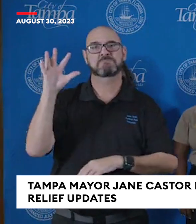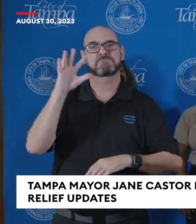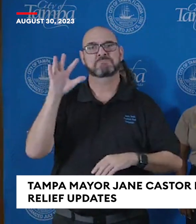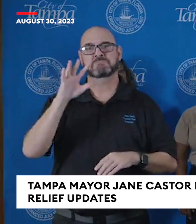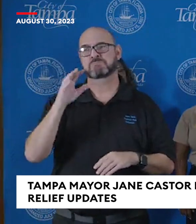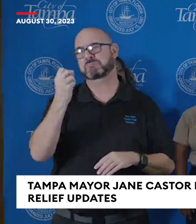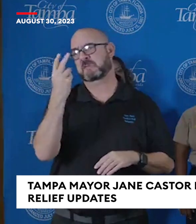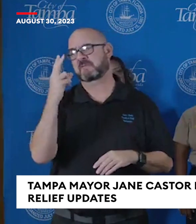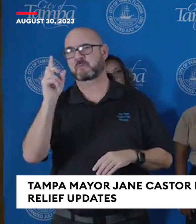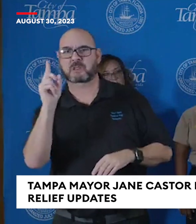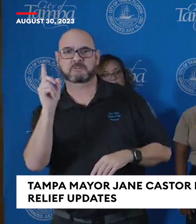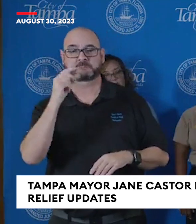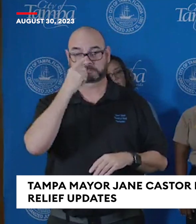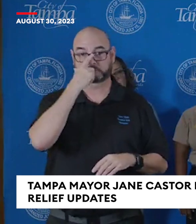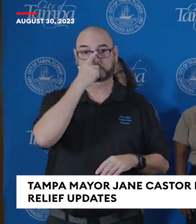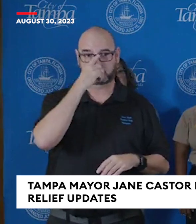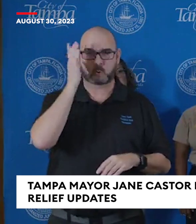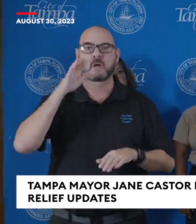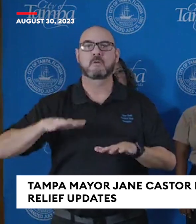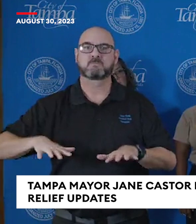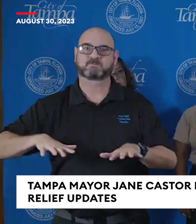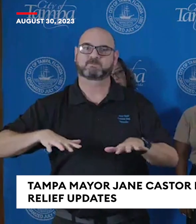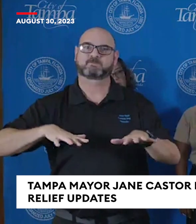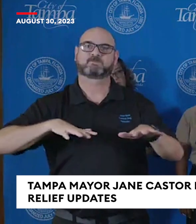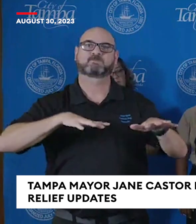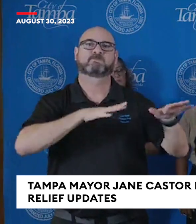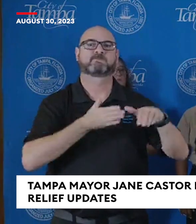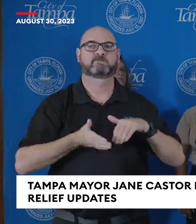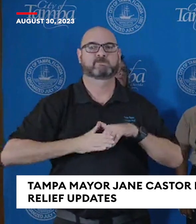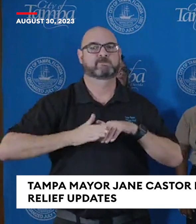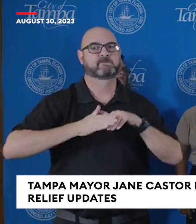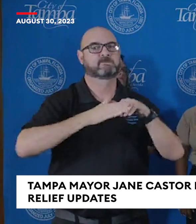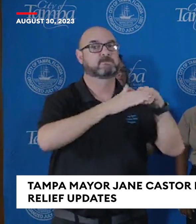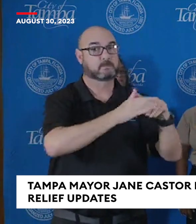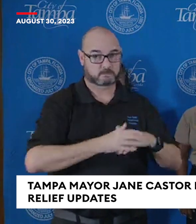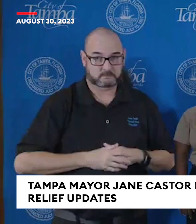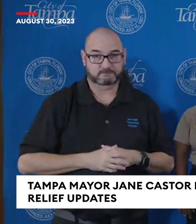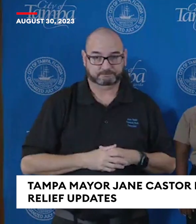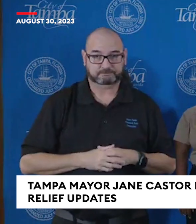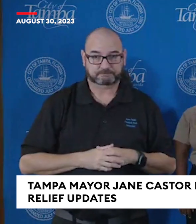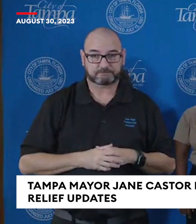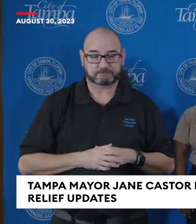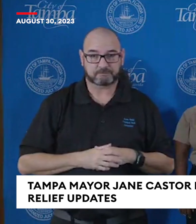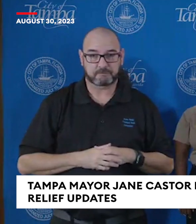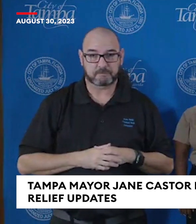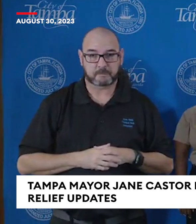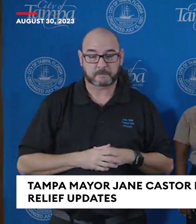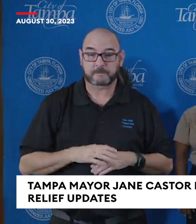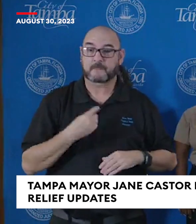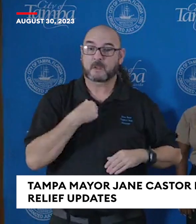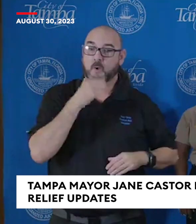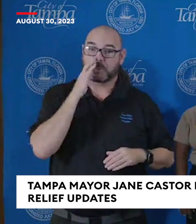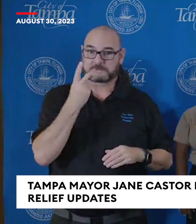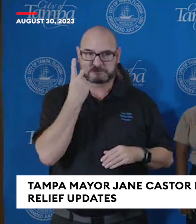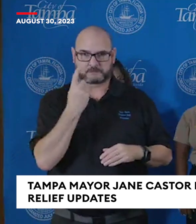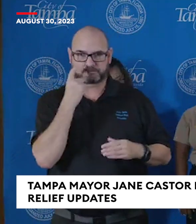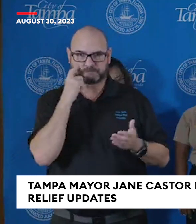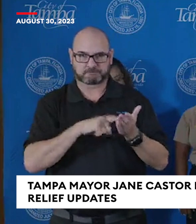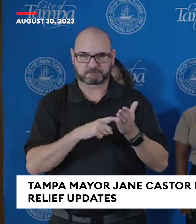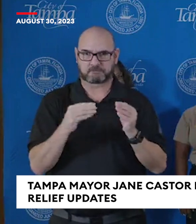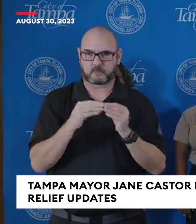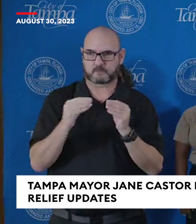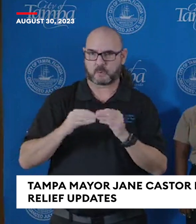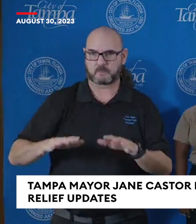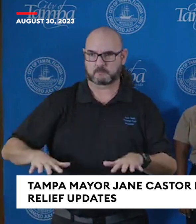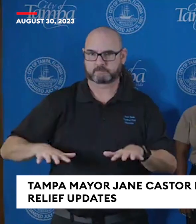you're in. And so as that water continues to come in, we are going to see more extensive flooding. So